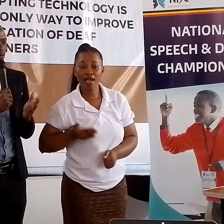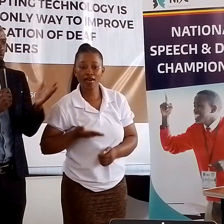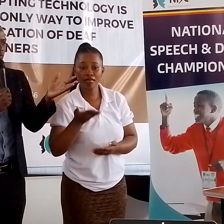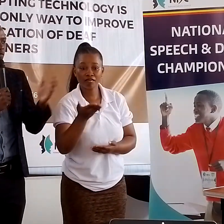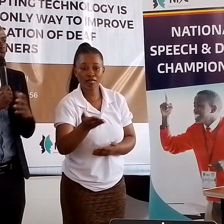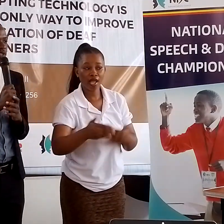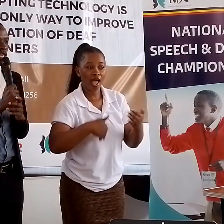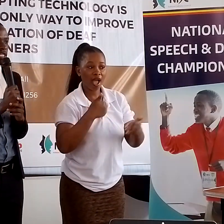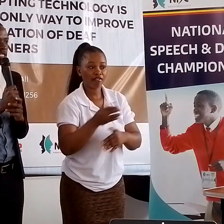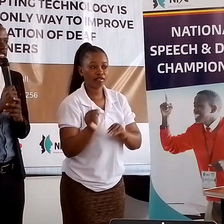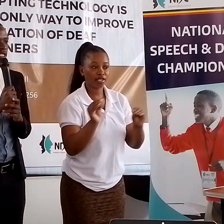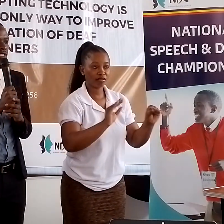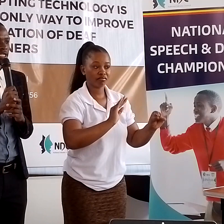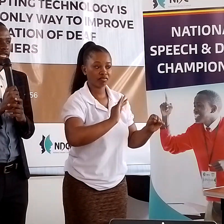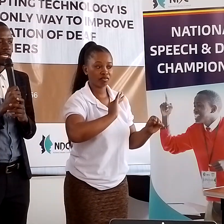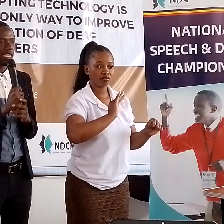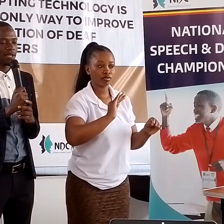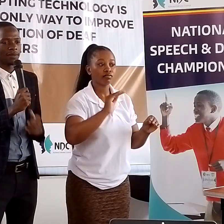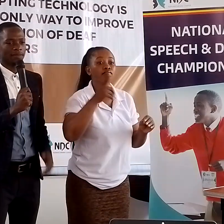and then we'll move to the lady.